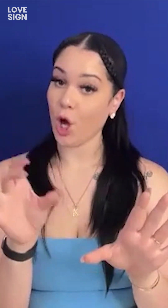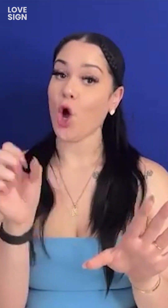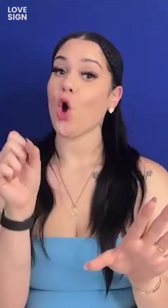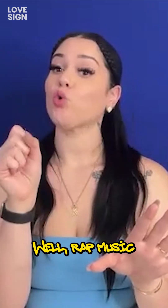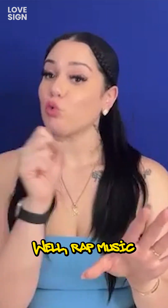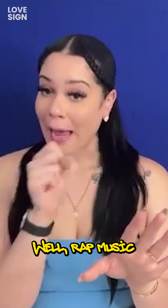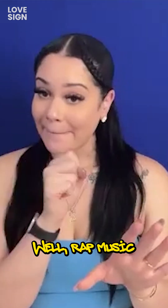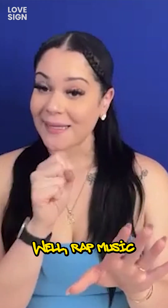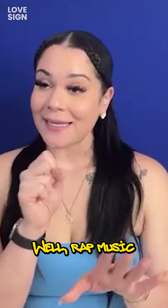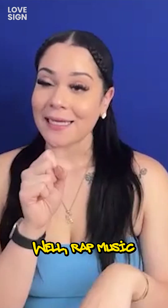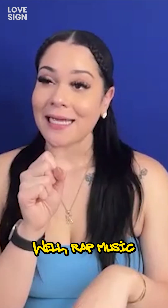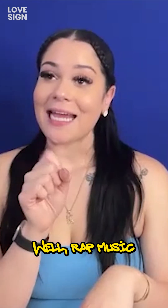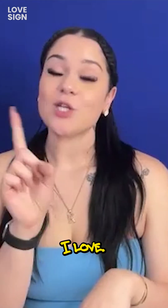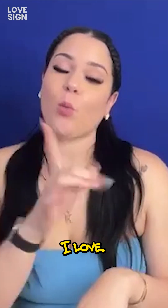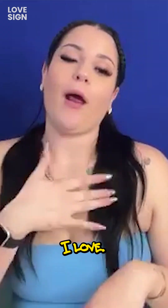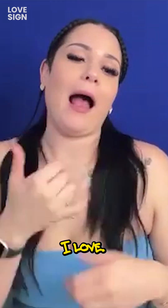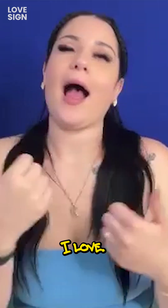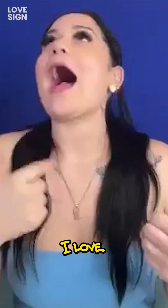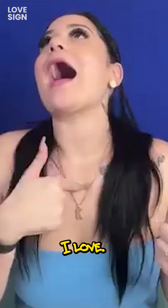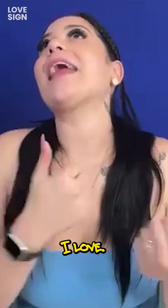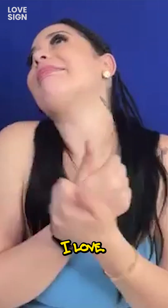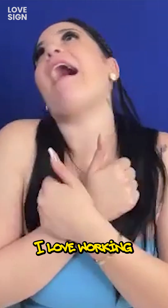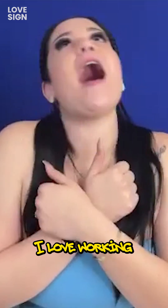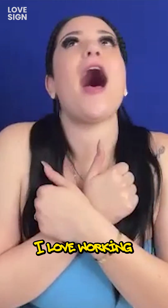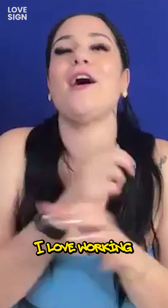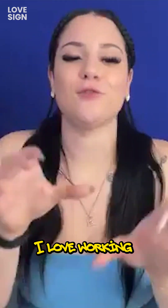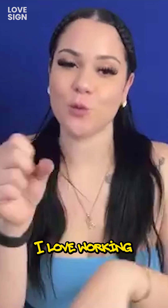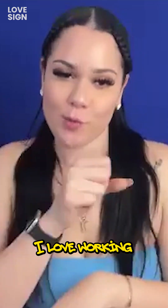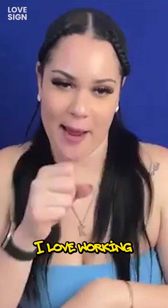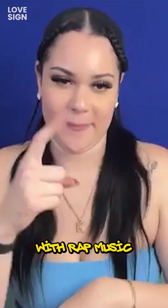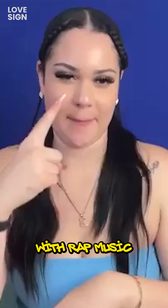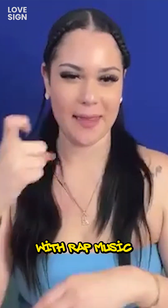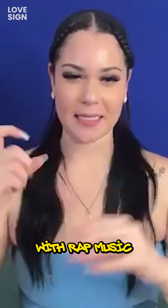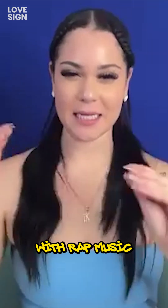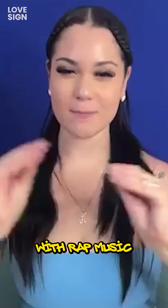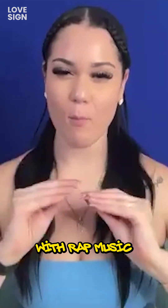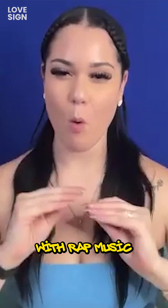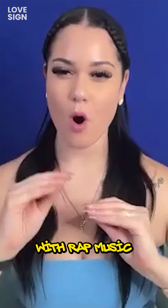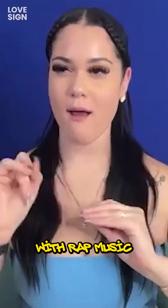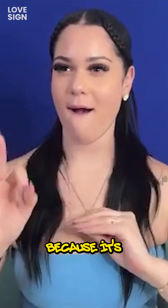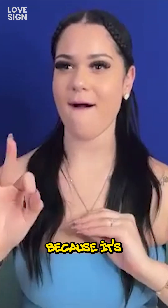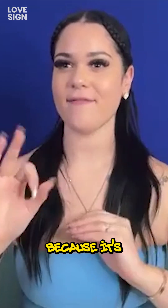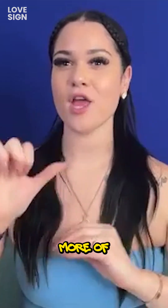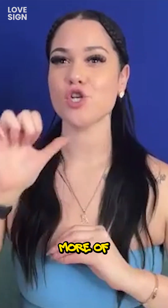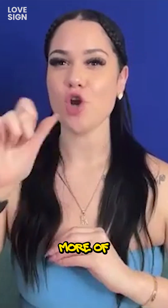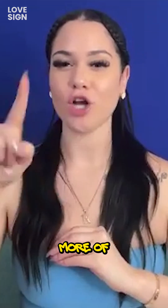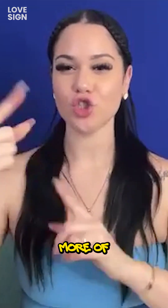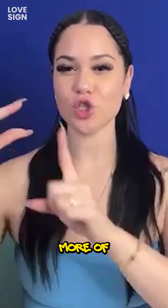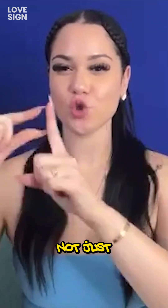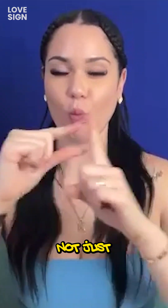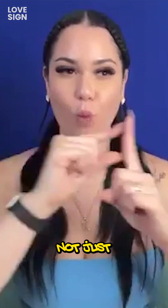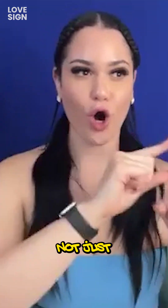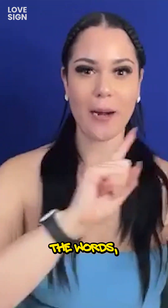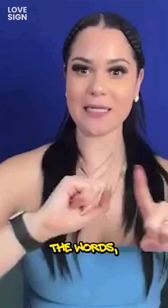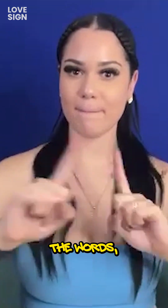Rapping, rap music I love. I love working with rap music because it's more